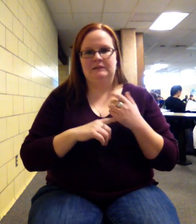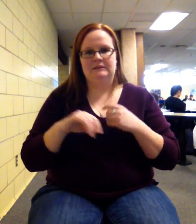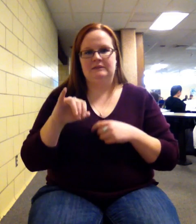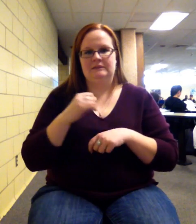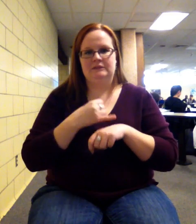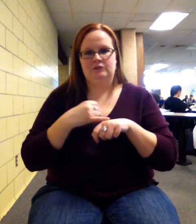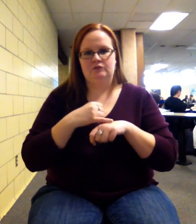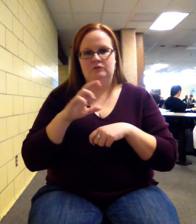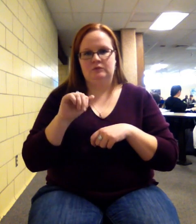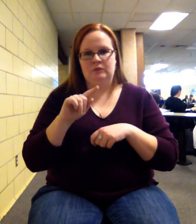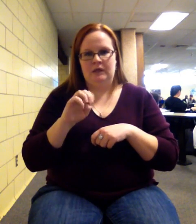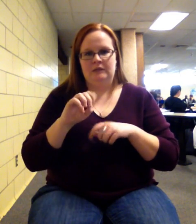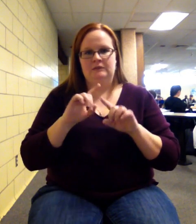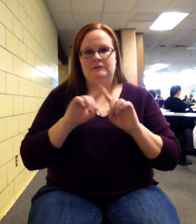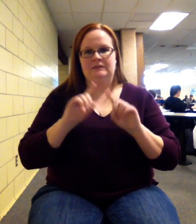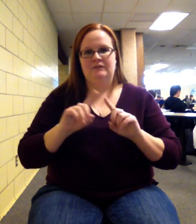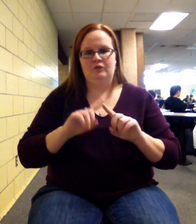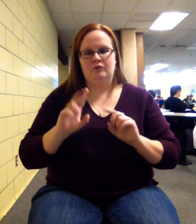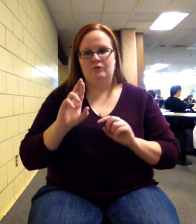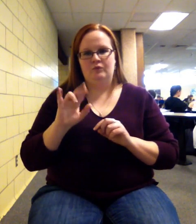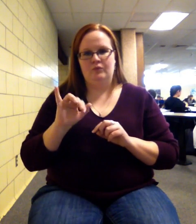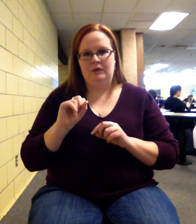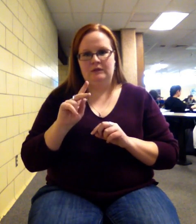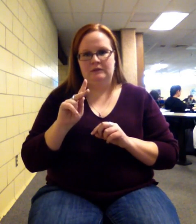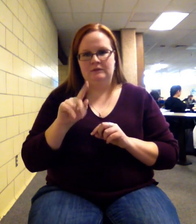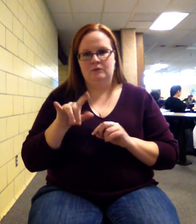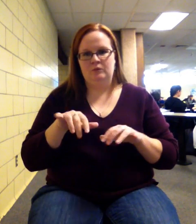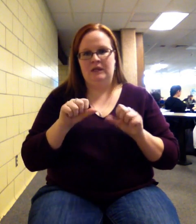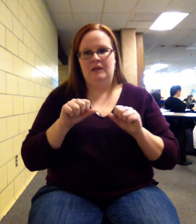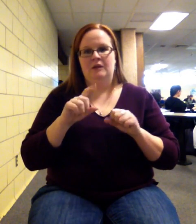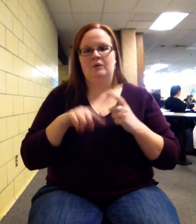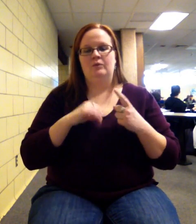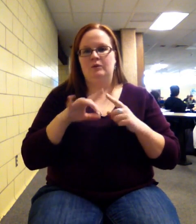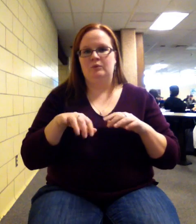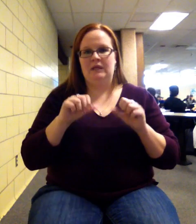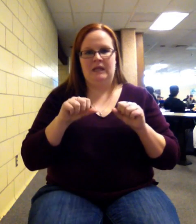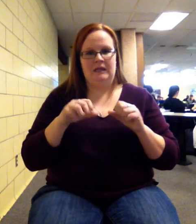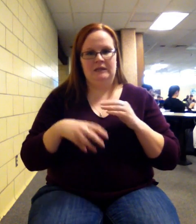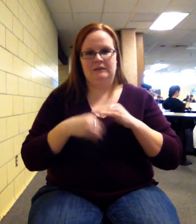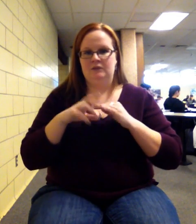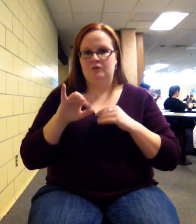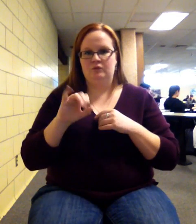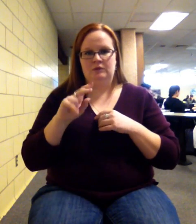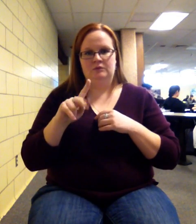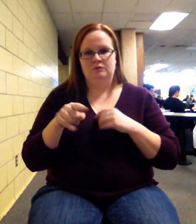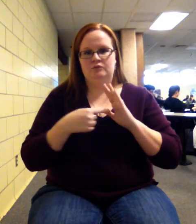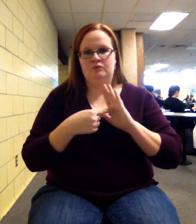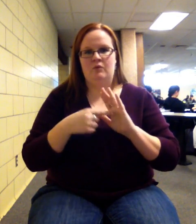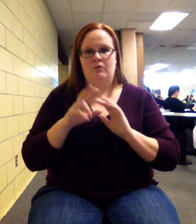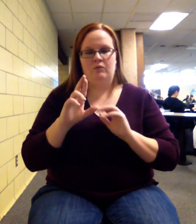about the different risks that you would be taking, and we said that as you take additional risk, you want additional reward. So what I'm going to do is have you do a